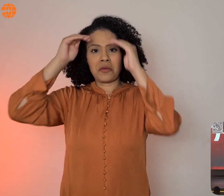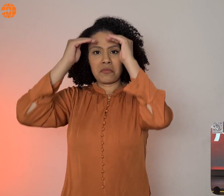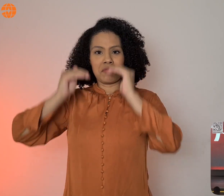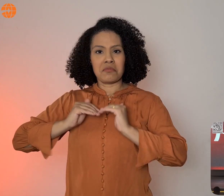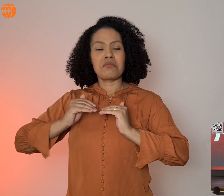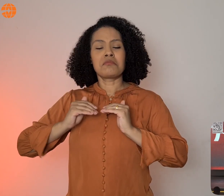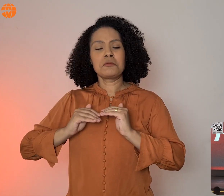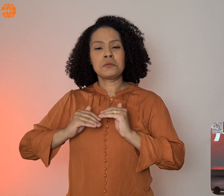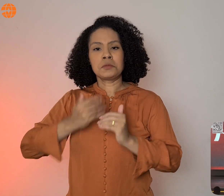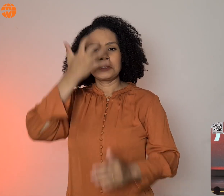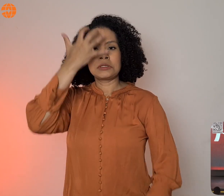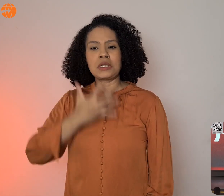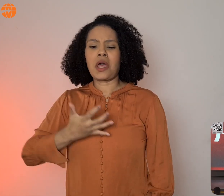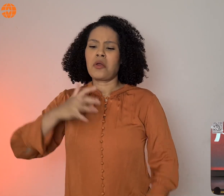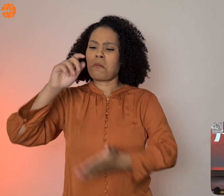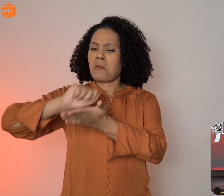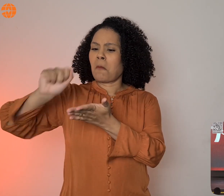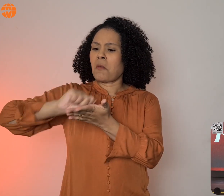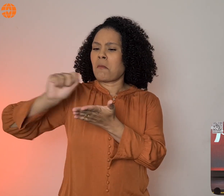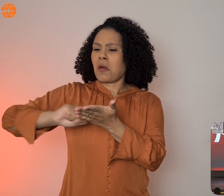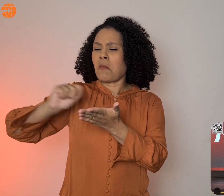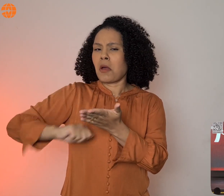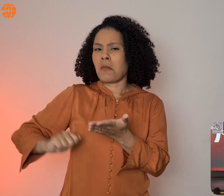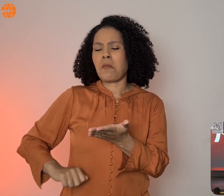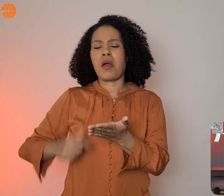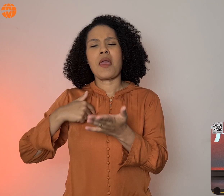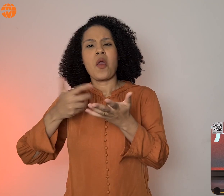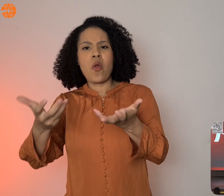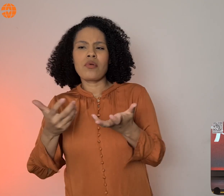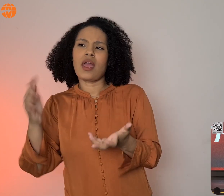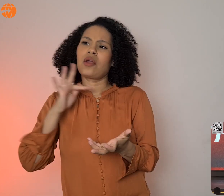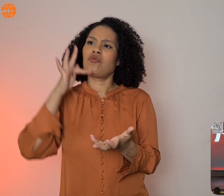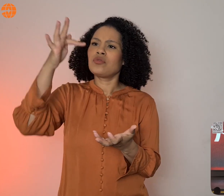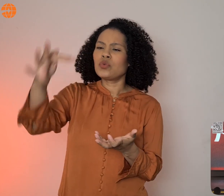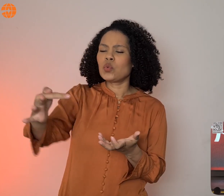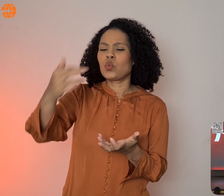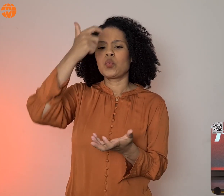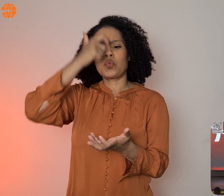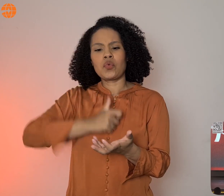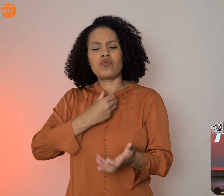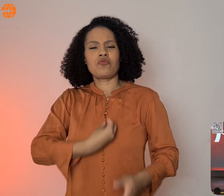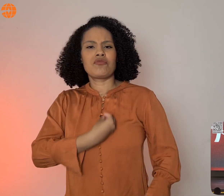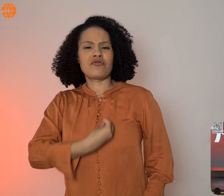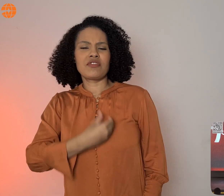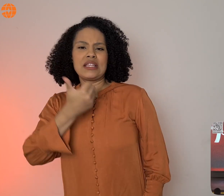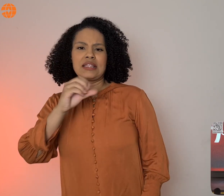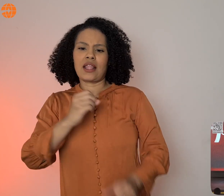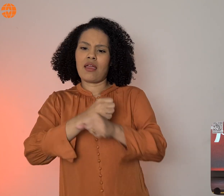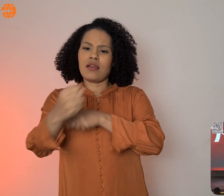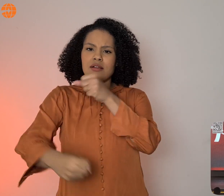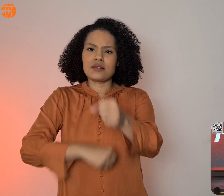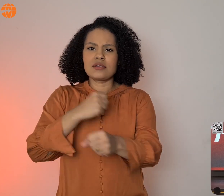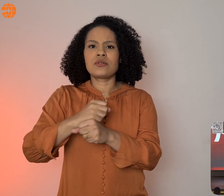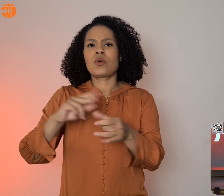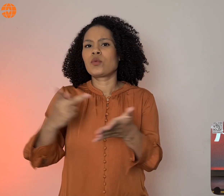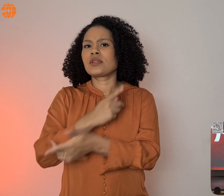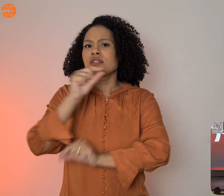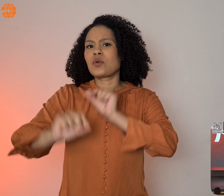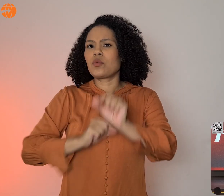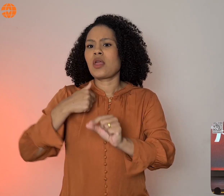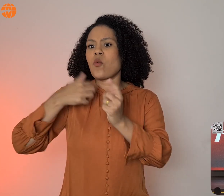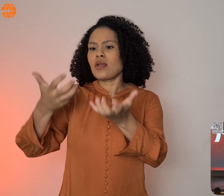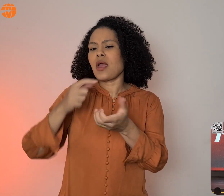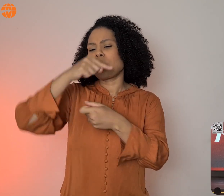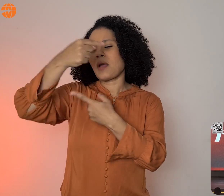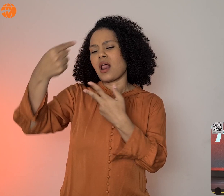So they did. They took it very seriously and they all wrote letters to themselves and told themselves about what they wanted them to be like in 10 years. Então eles